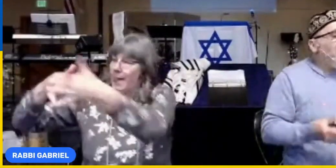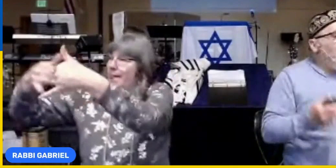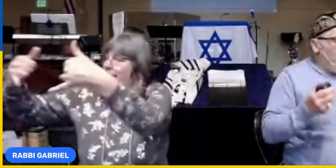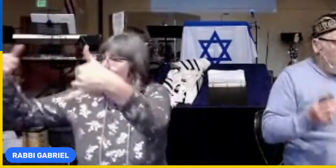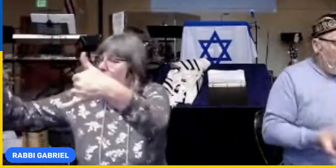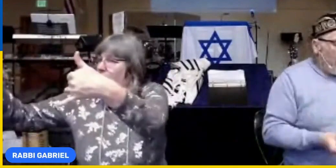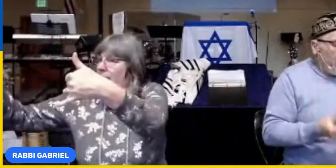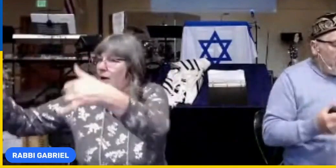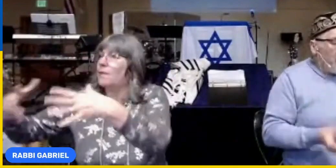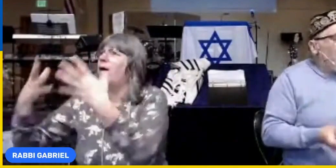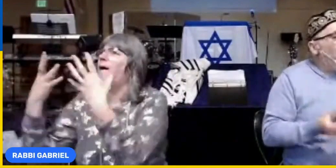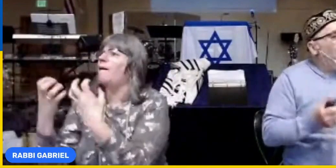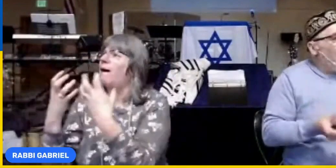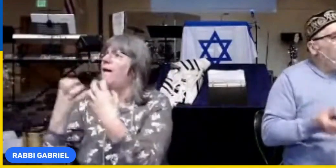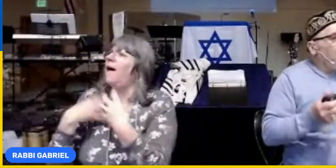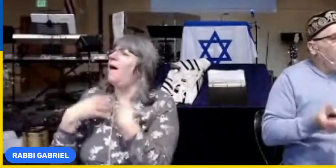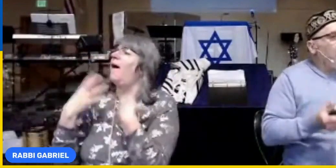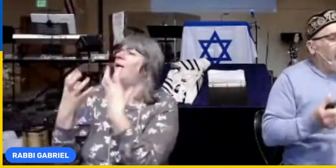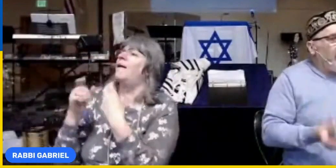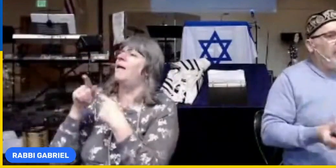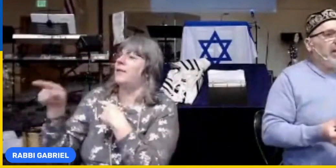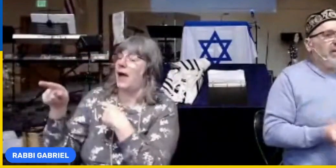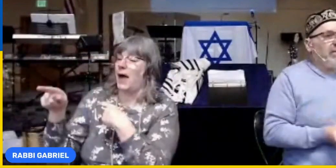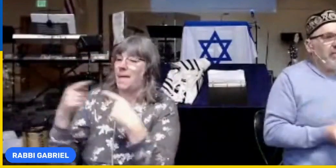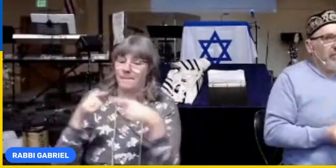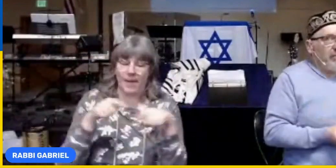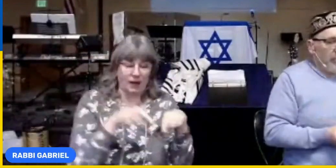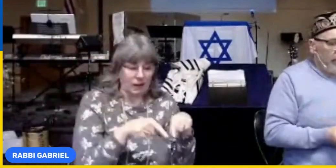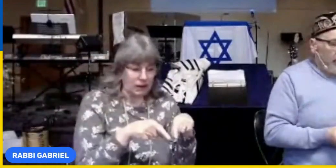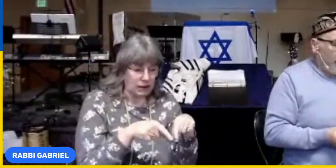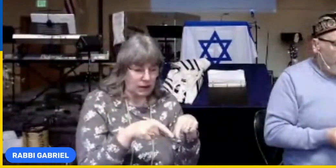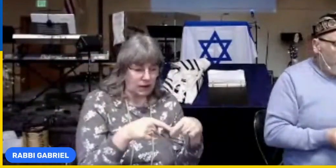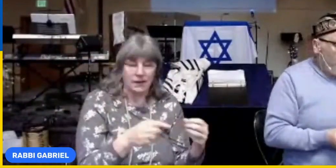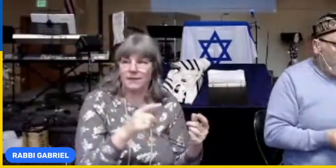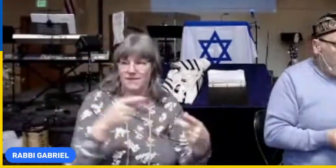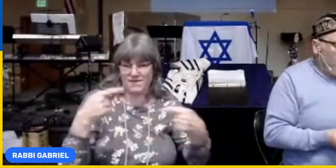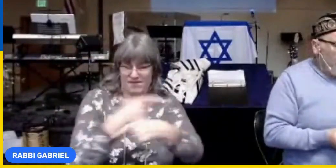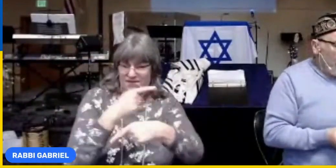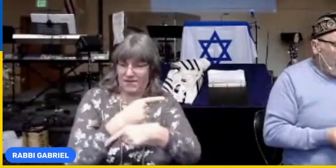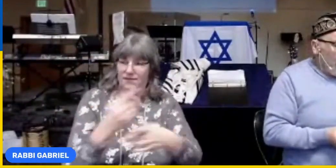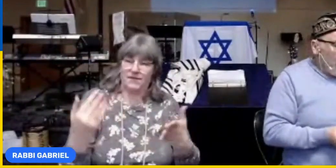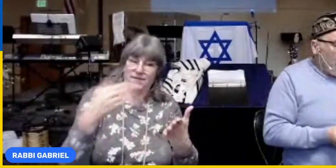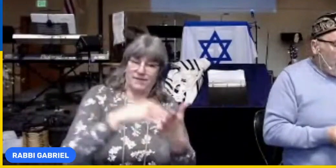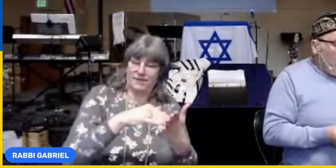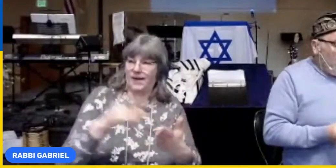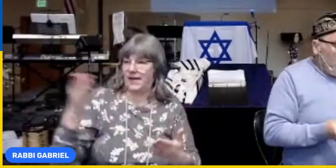we find ourselves to be our own worst enemy.